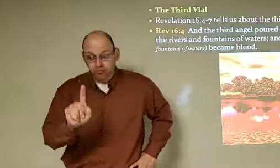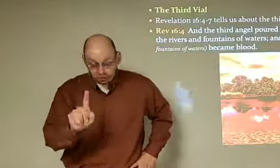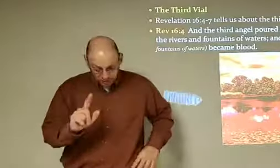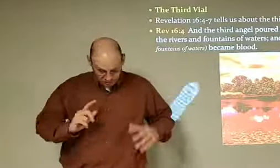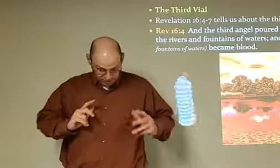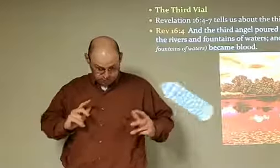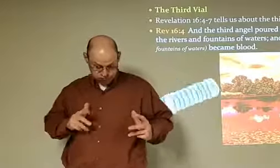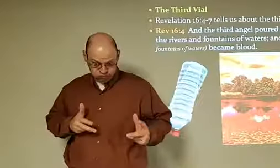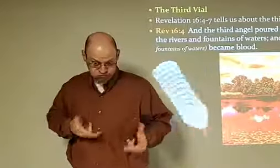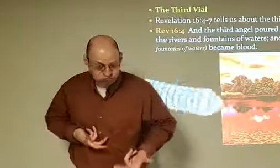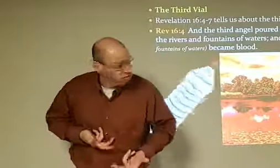The third vial,